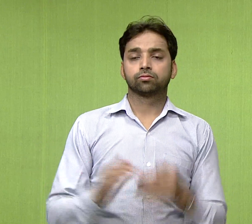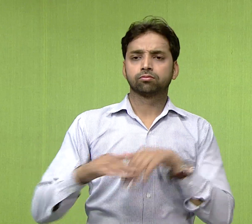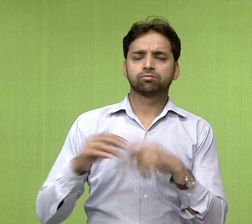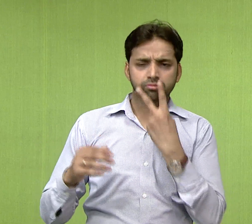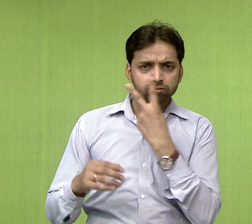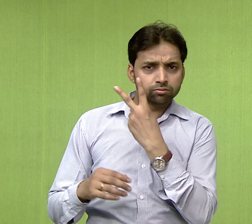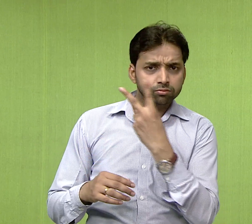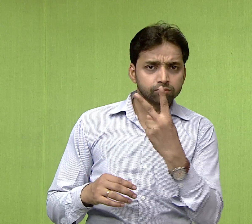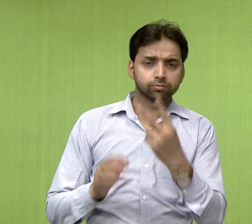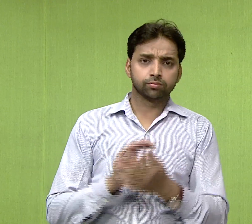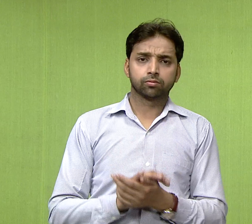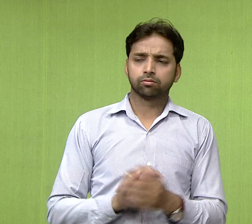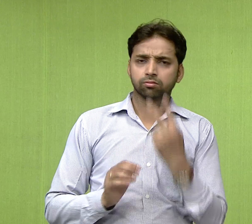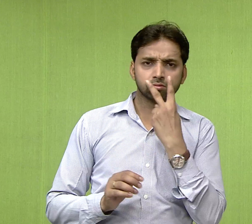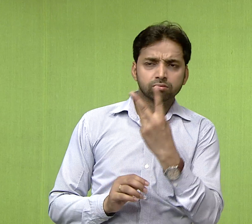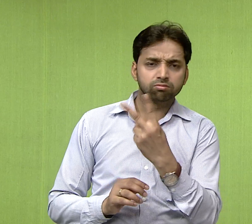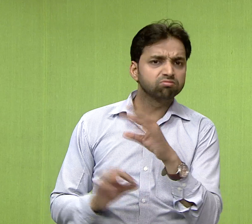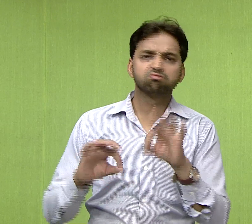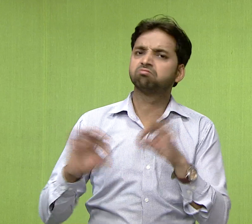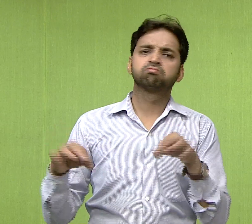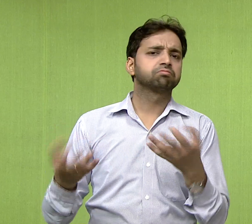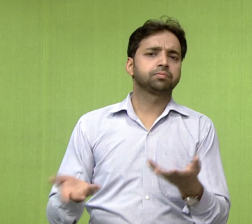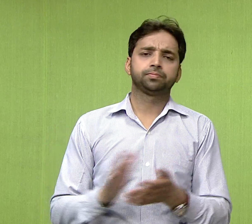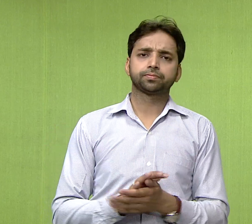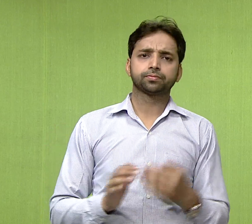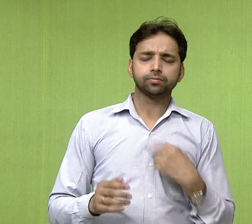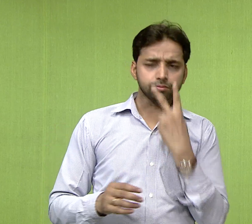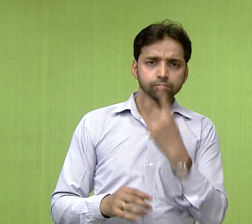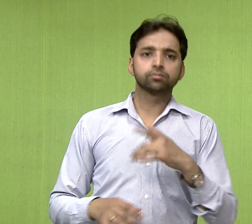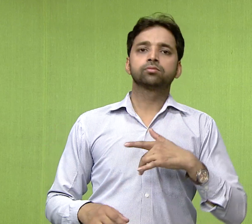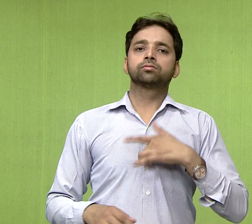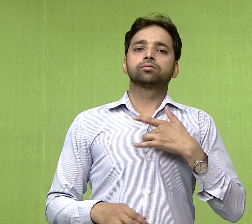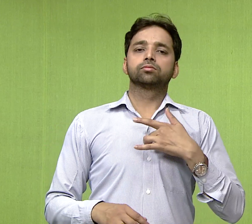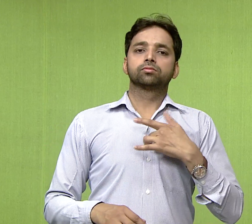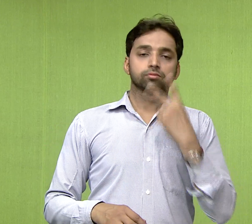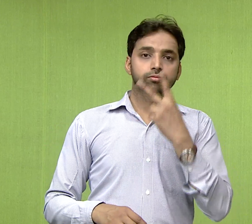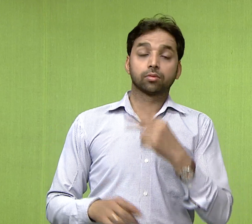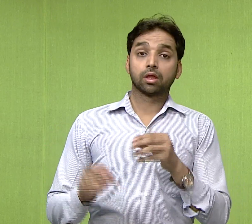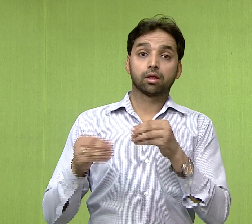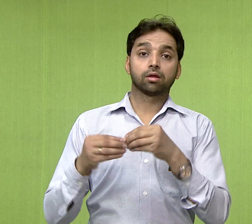those which we cannot see but can only feel like beliefs and thoughts.